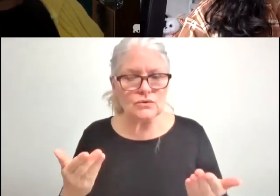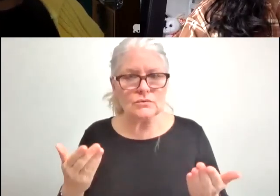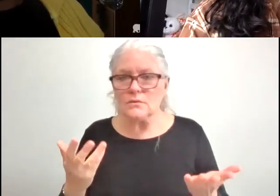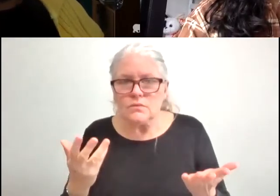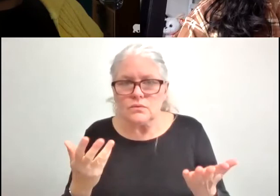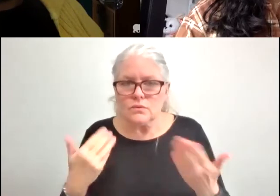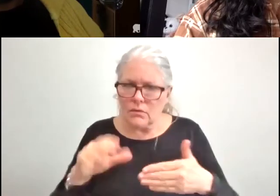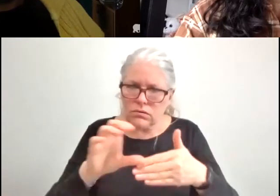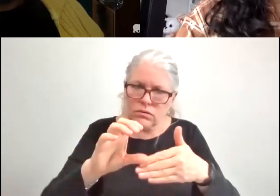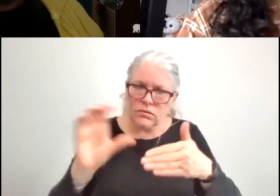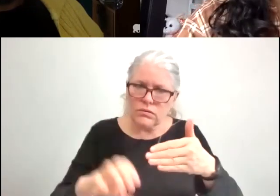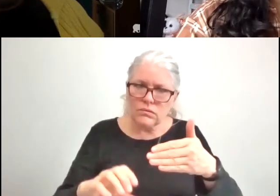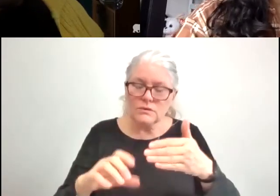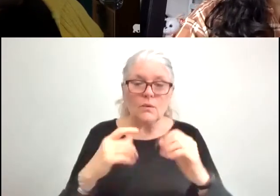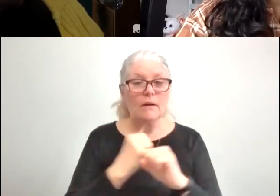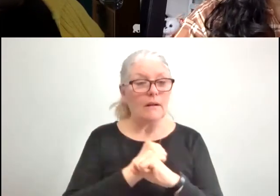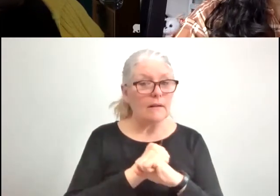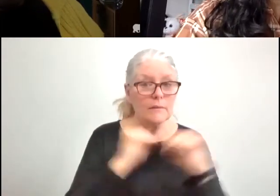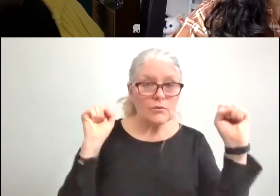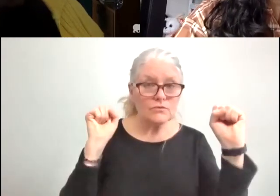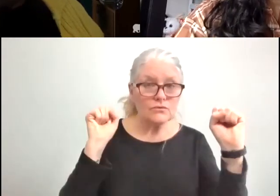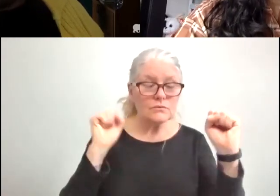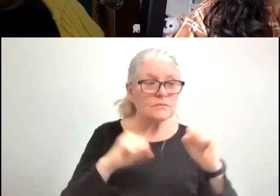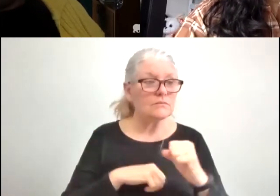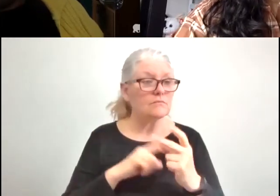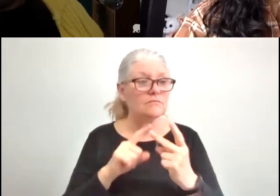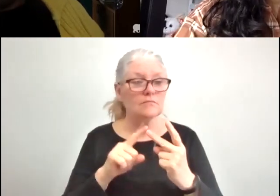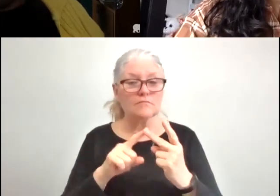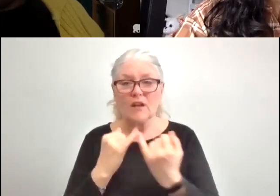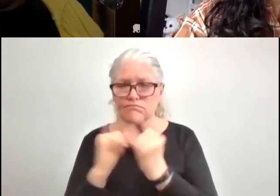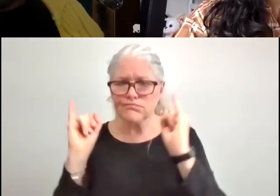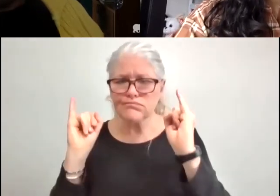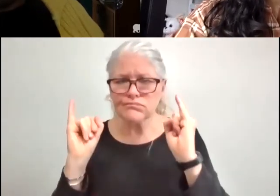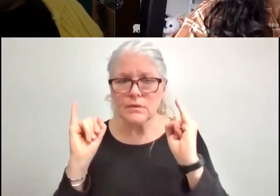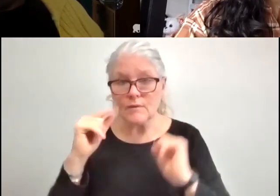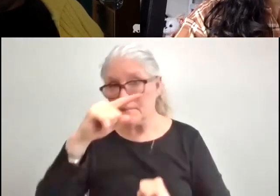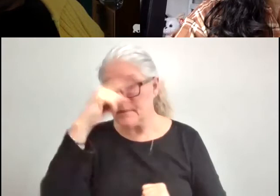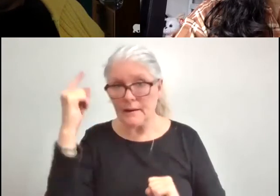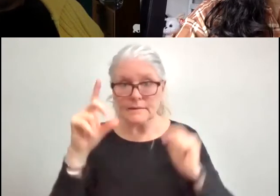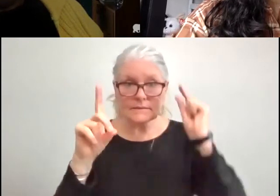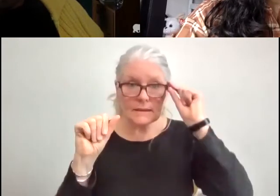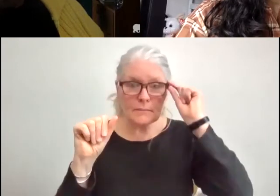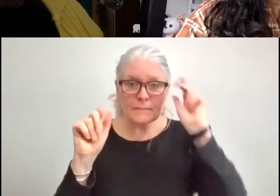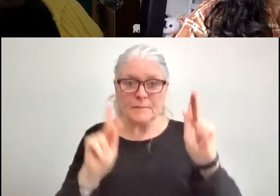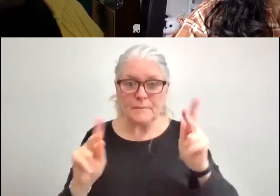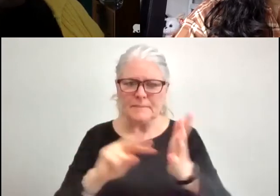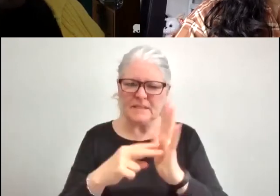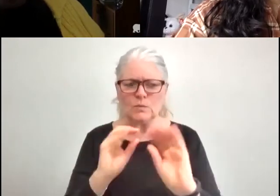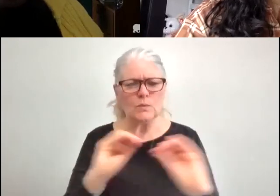the future for Black disabled people is a lack of fear of moving about society and moving